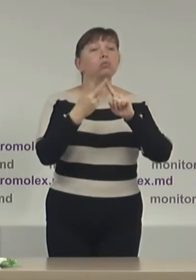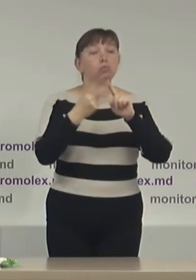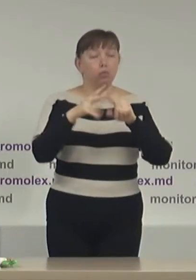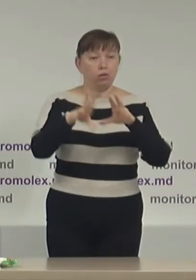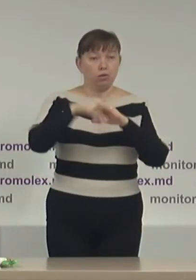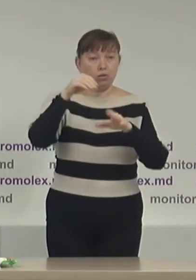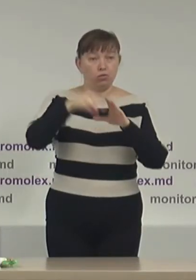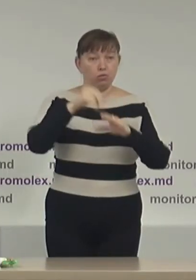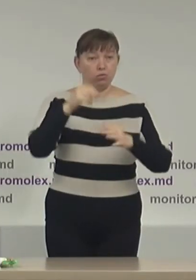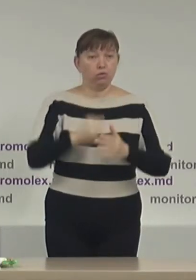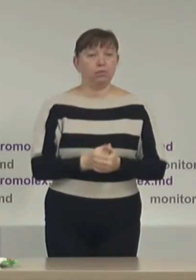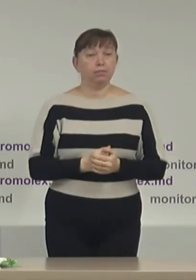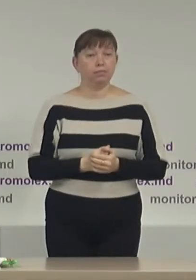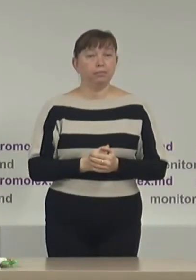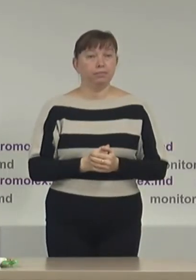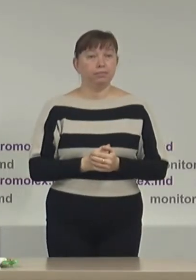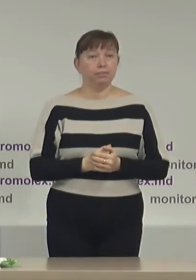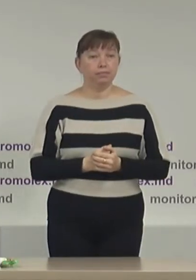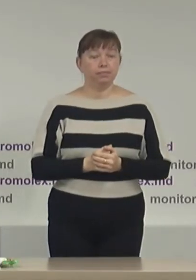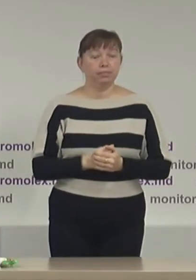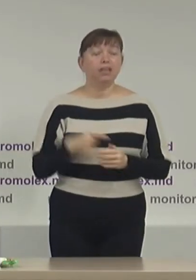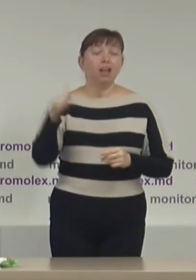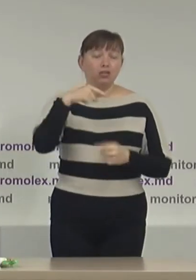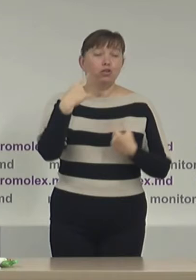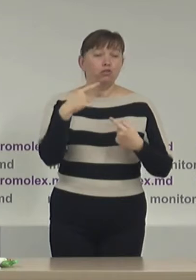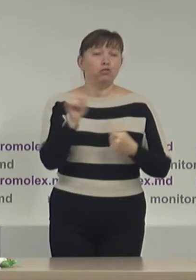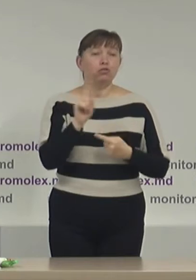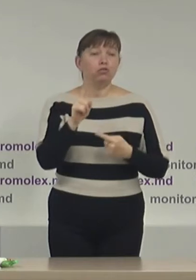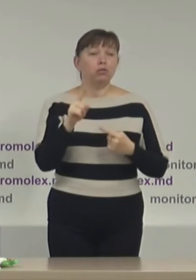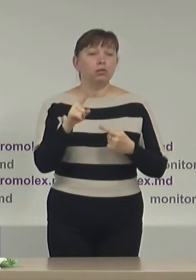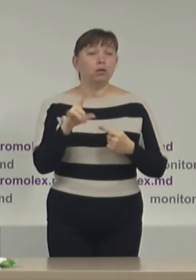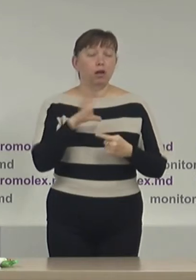And the Central Electoral Commission